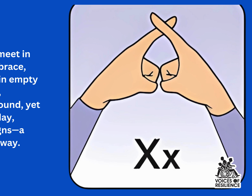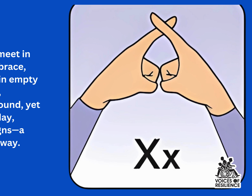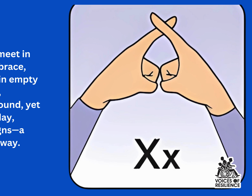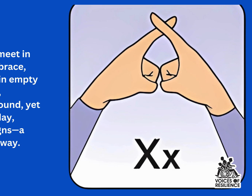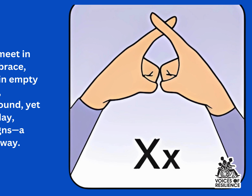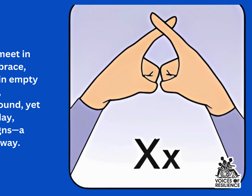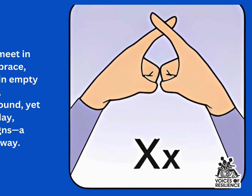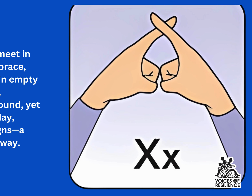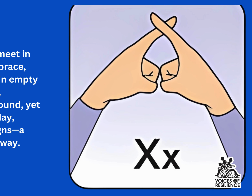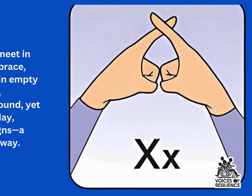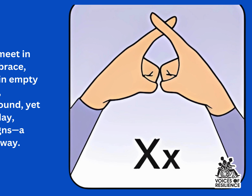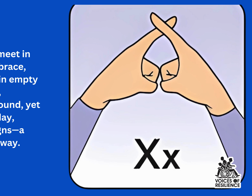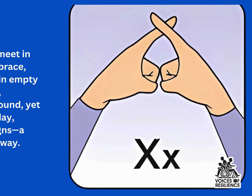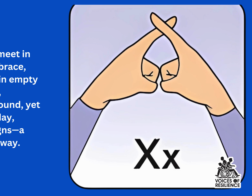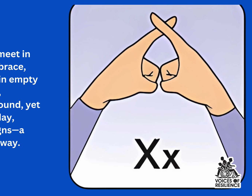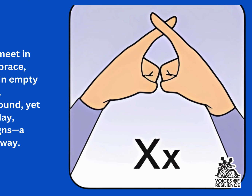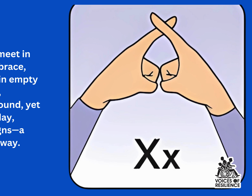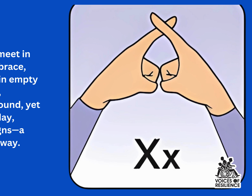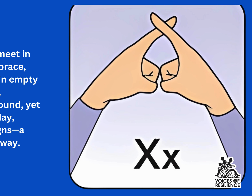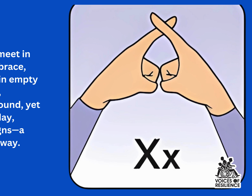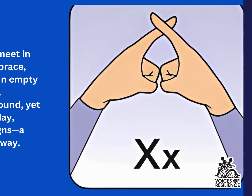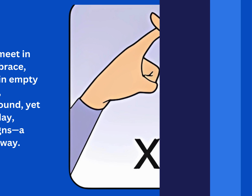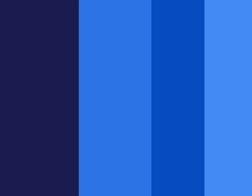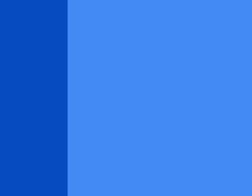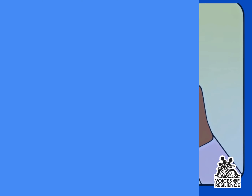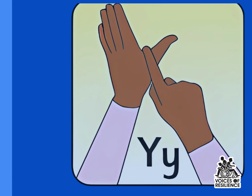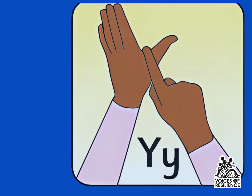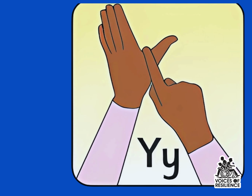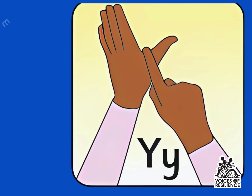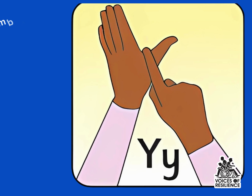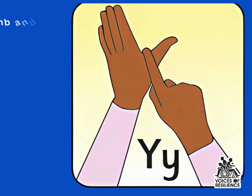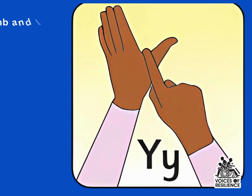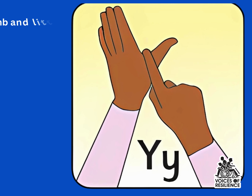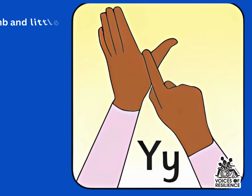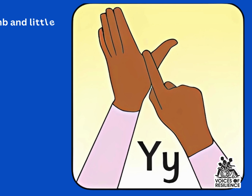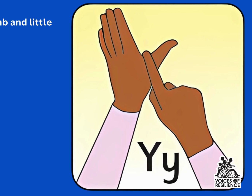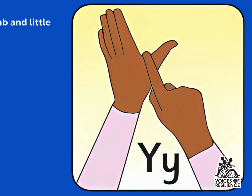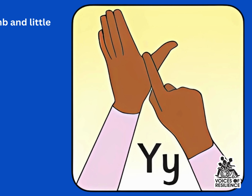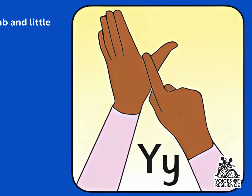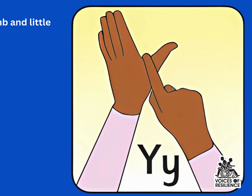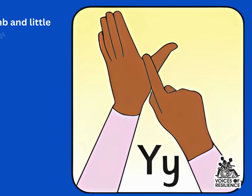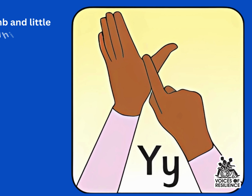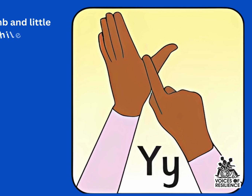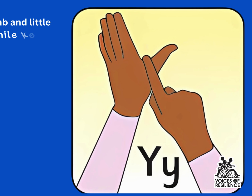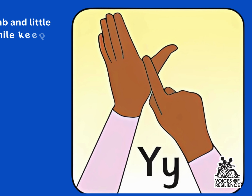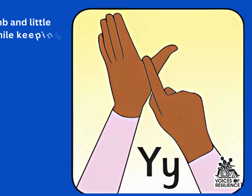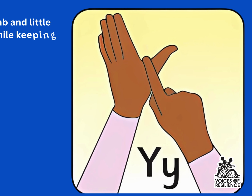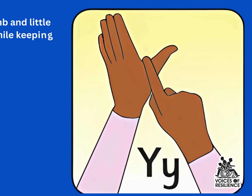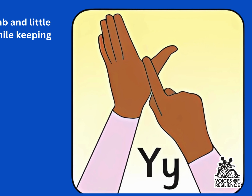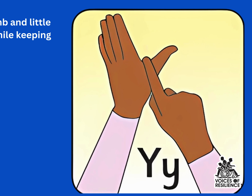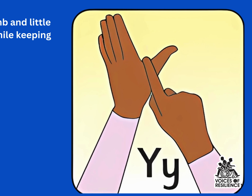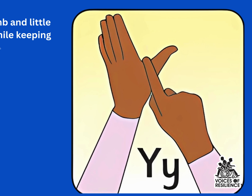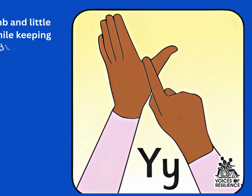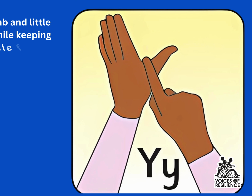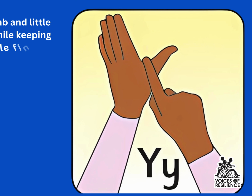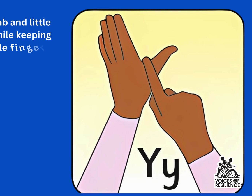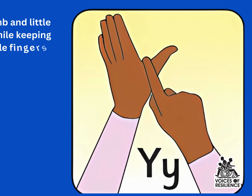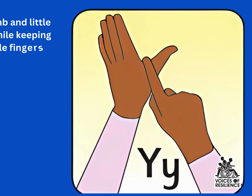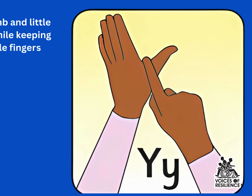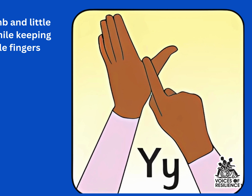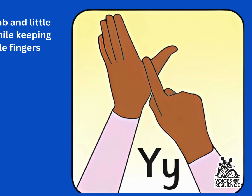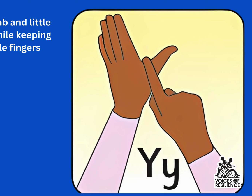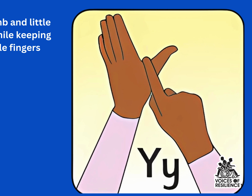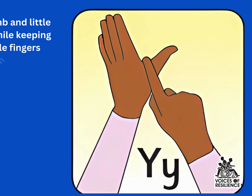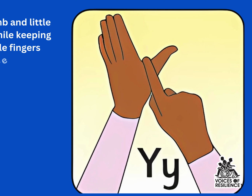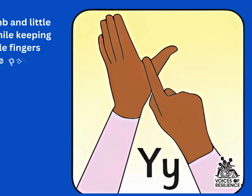in signs, a wordless sway. Extend your thumb and little finger outward while keeping the 3 middle fingers folded against